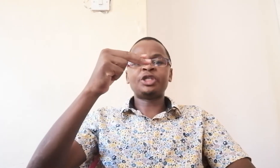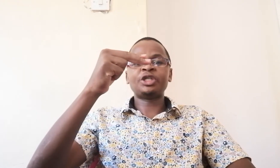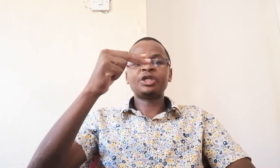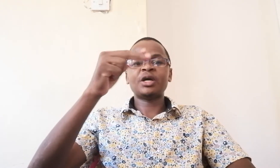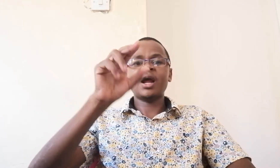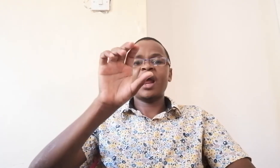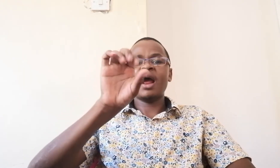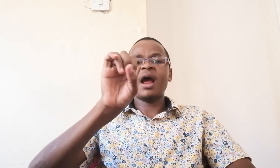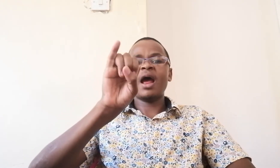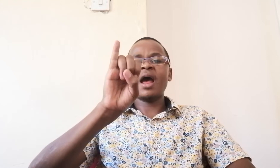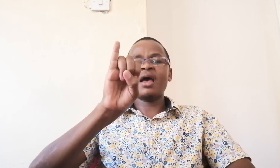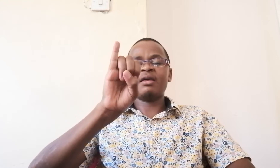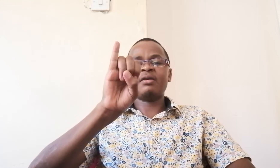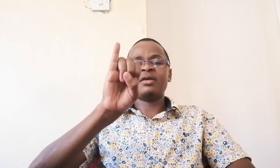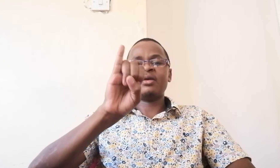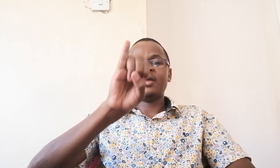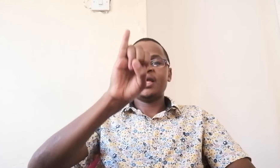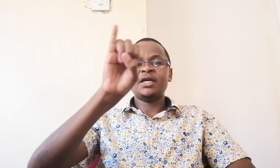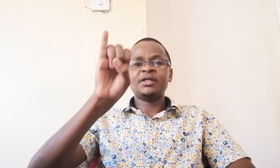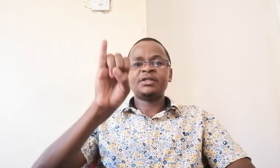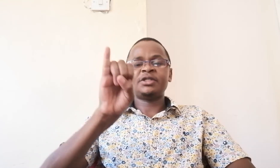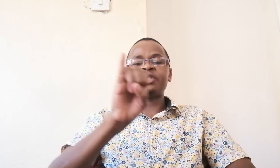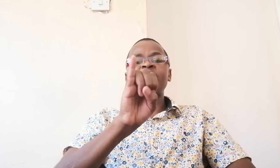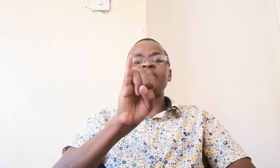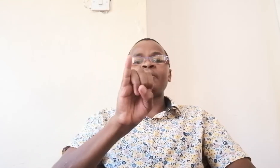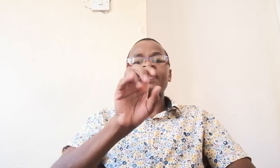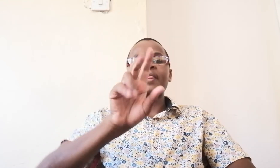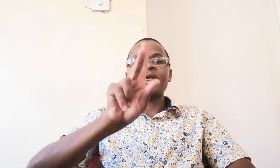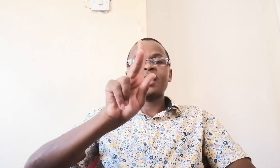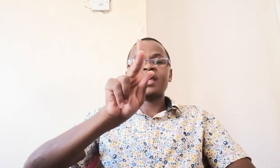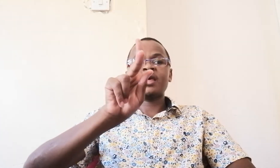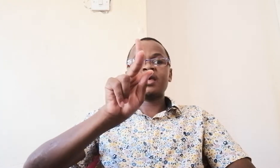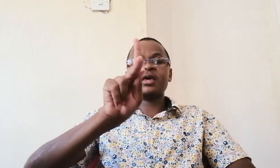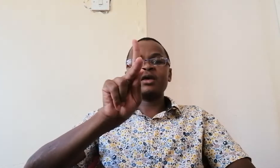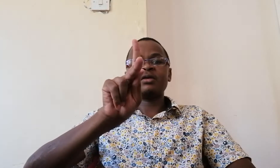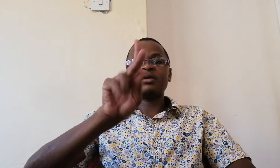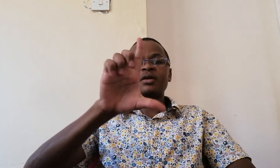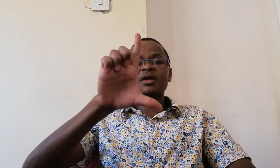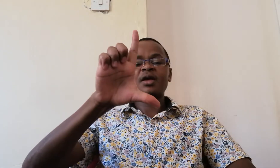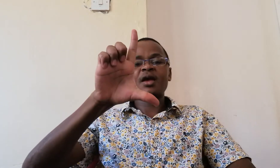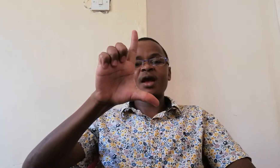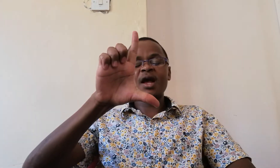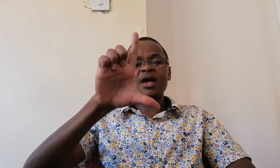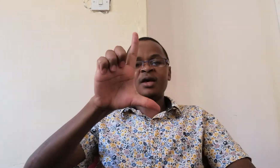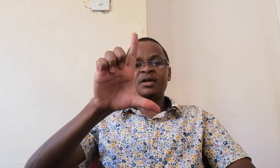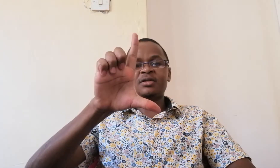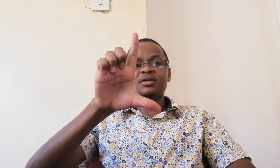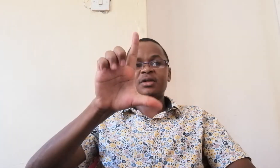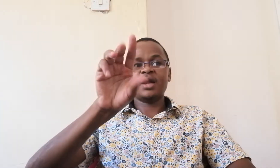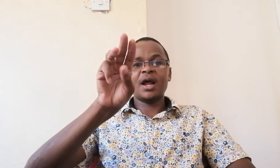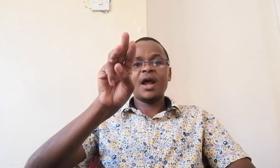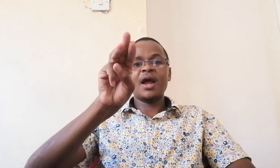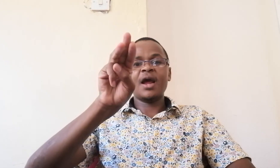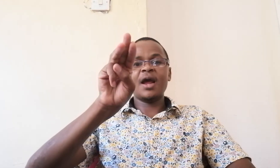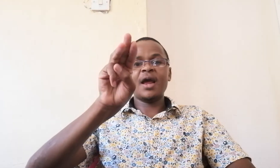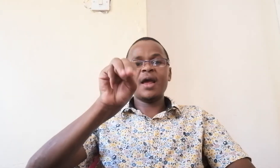H, I, J, K, L,